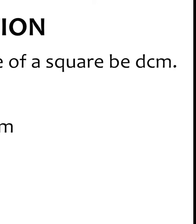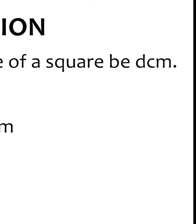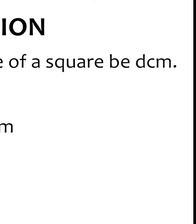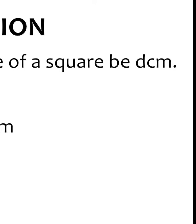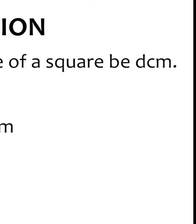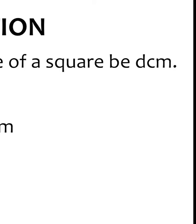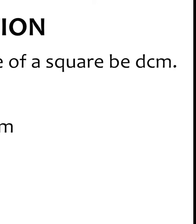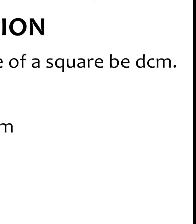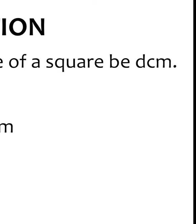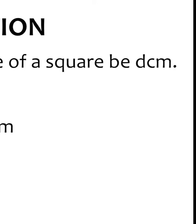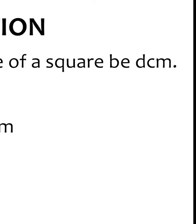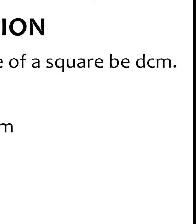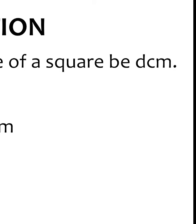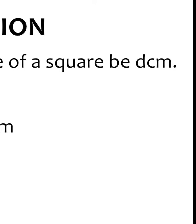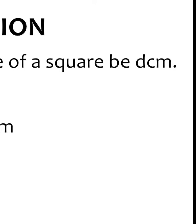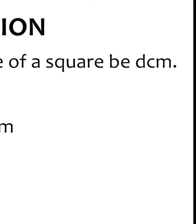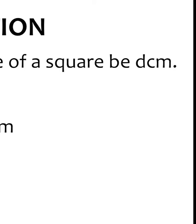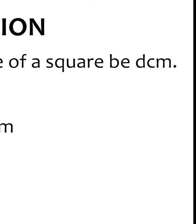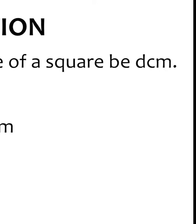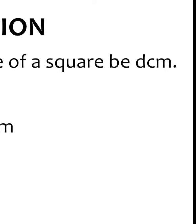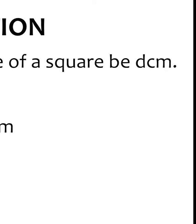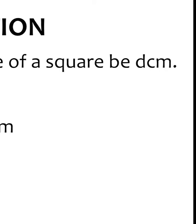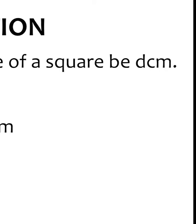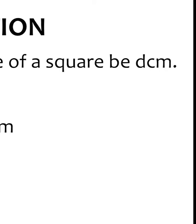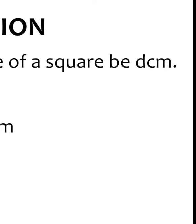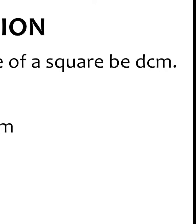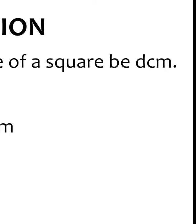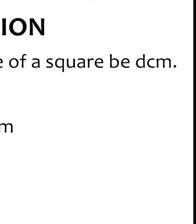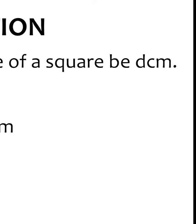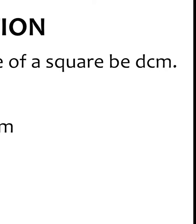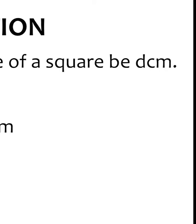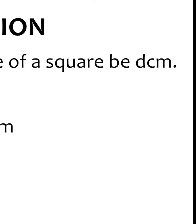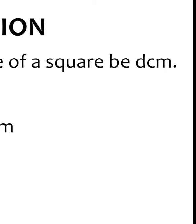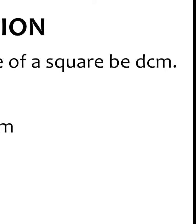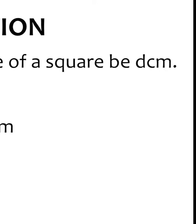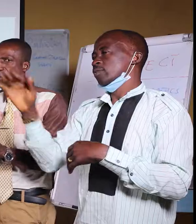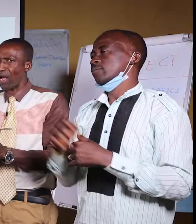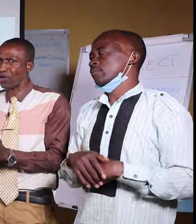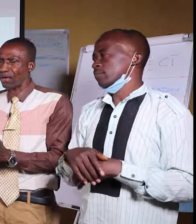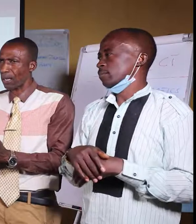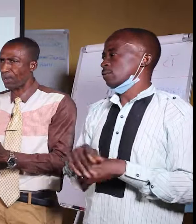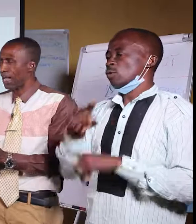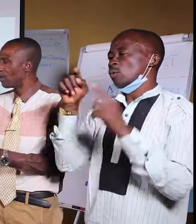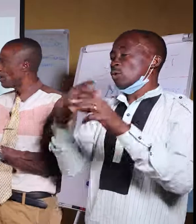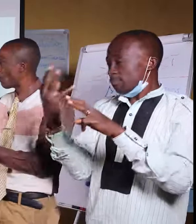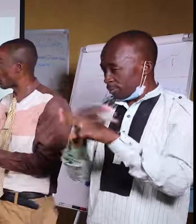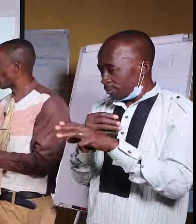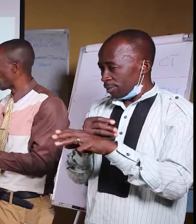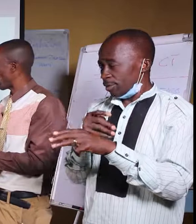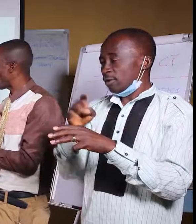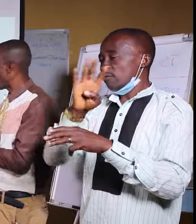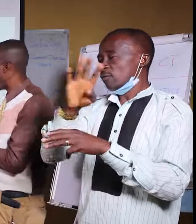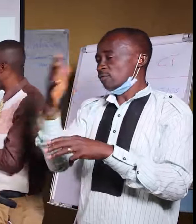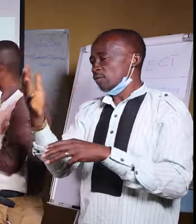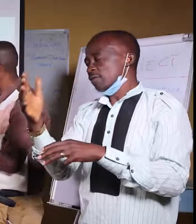multiply 45 by 5, you will get 225. When you multiply